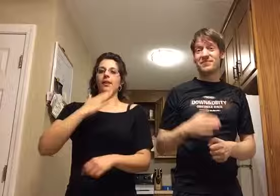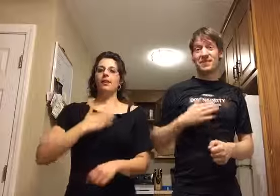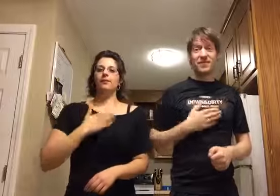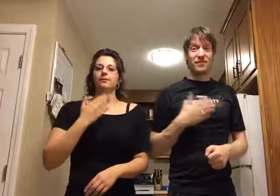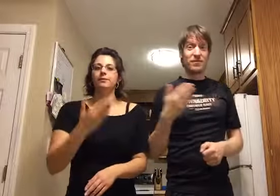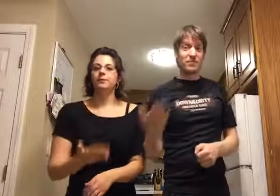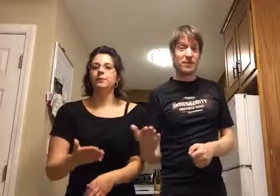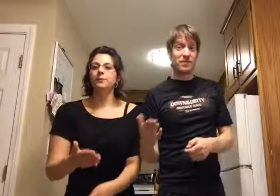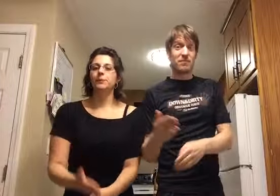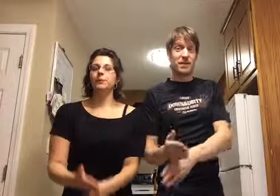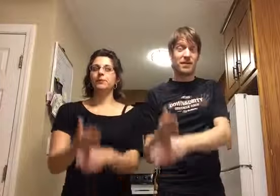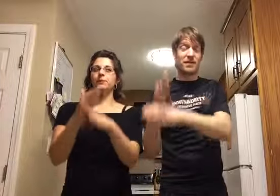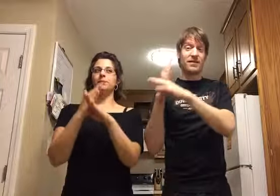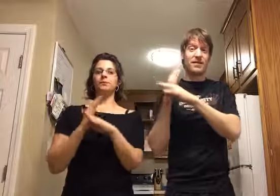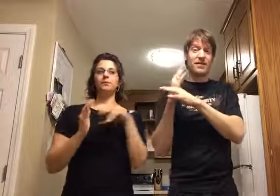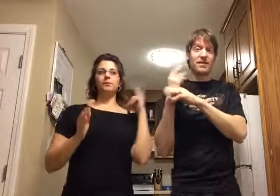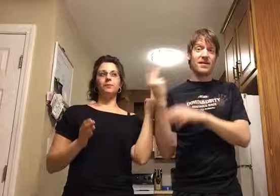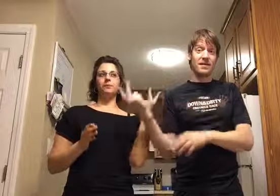If you'd be my bodyguard,